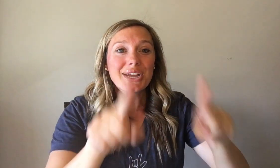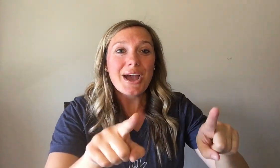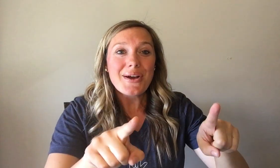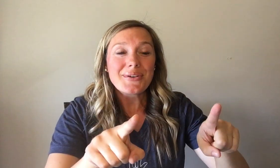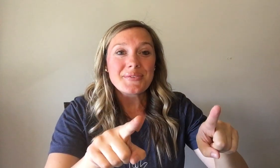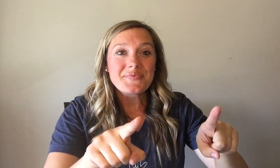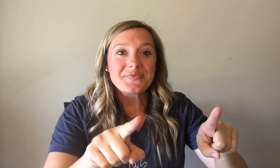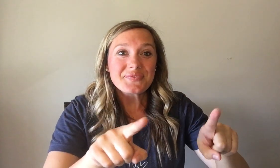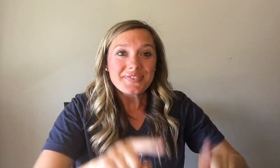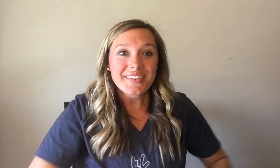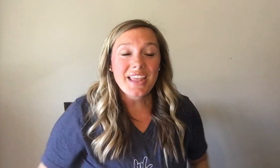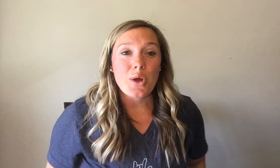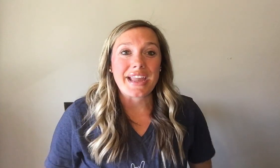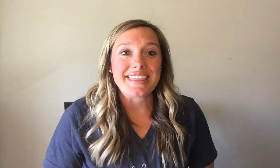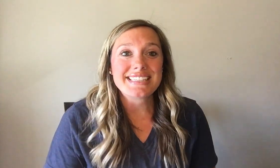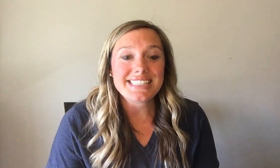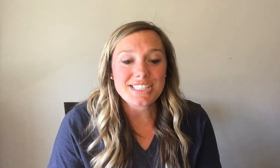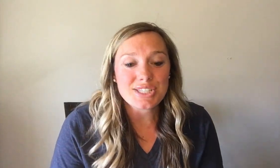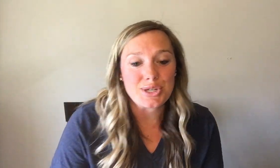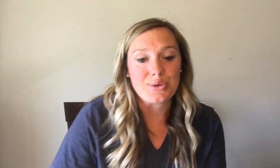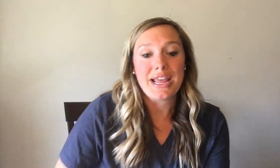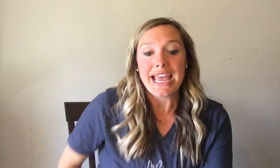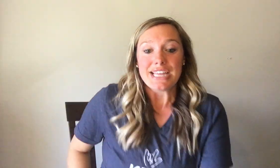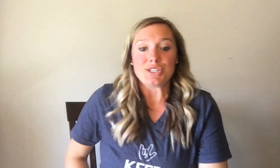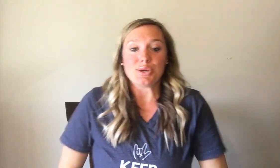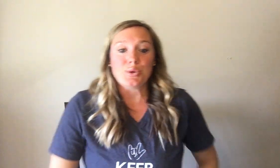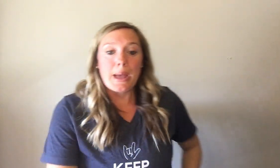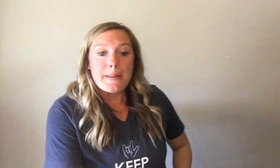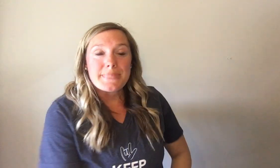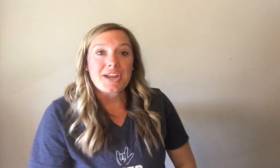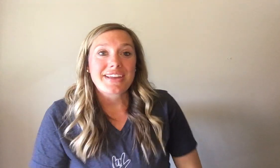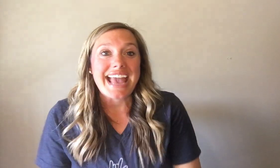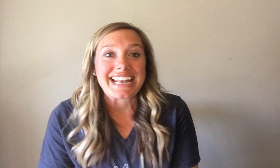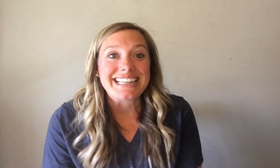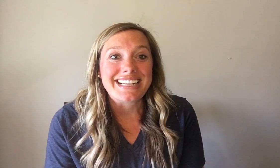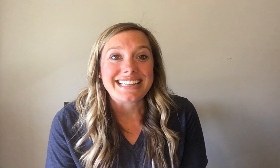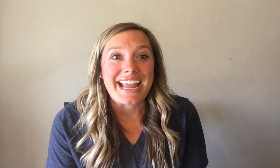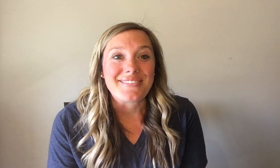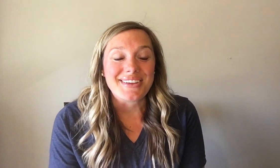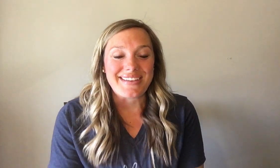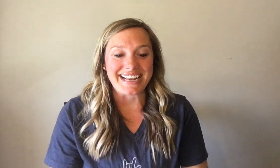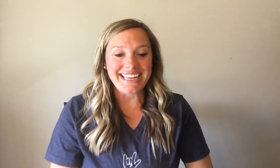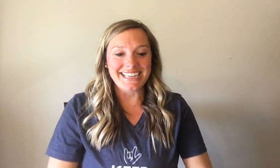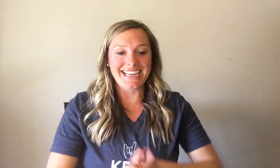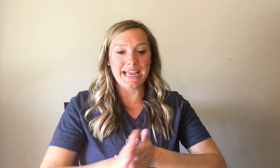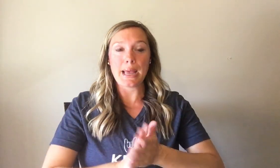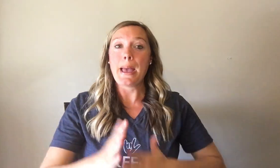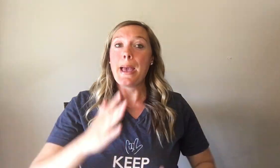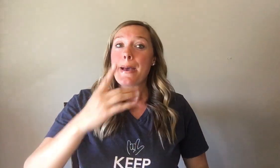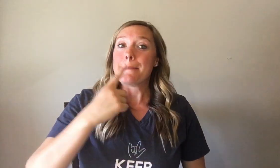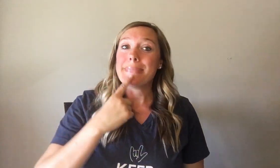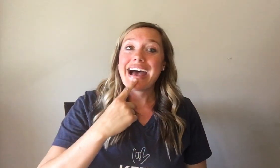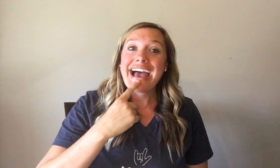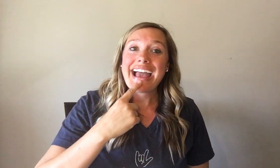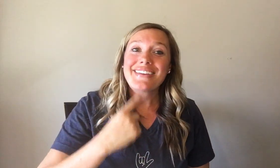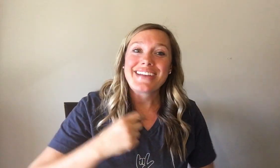go. Okay, this is the tune to Mary Had a Little Lamb. You ready? My